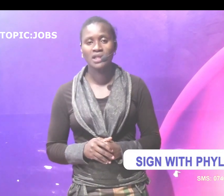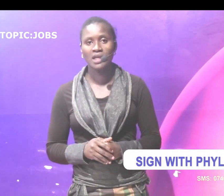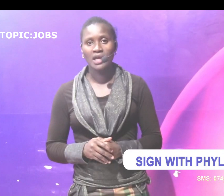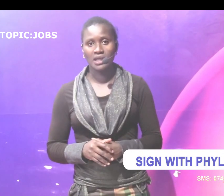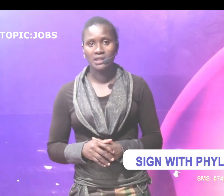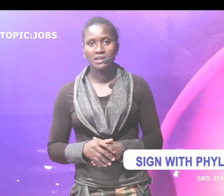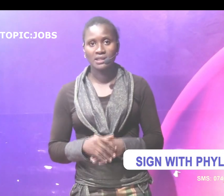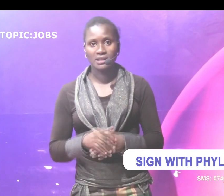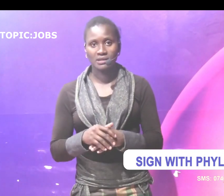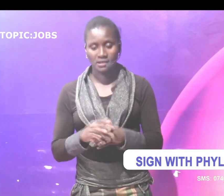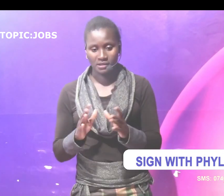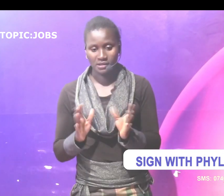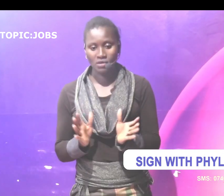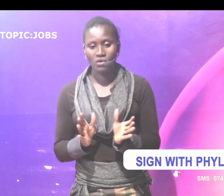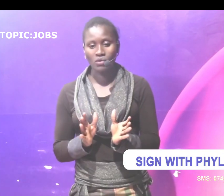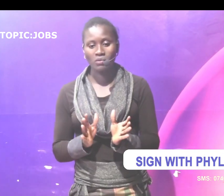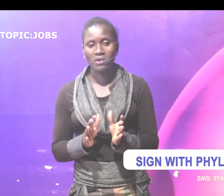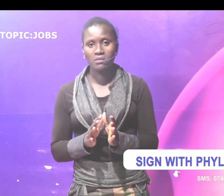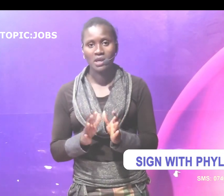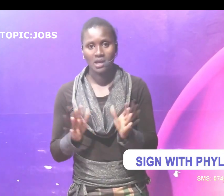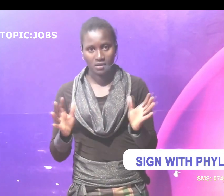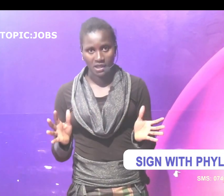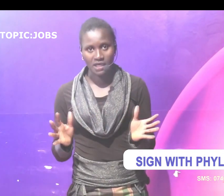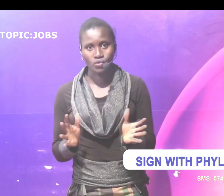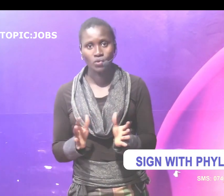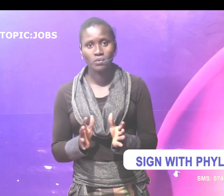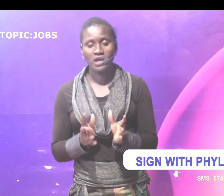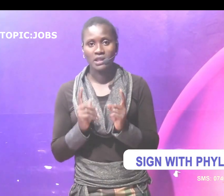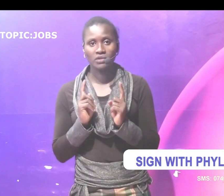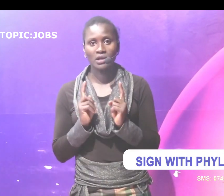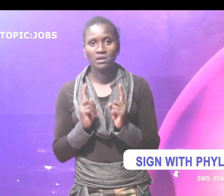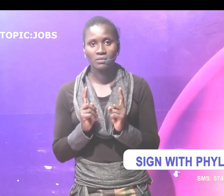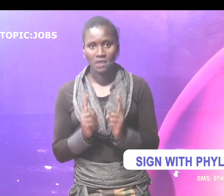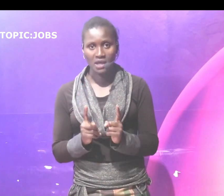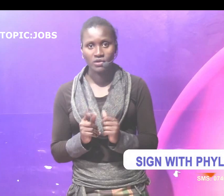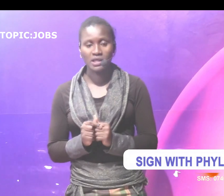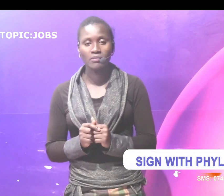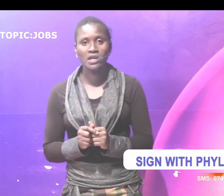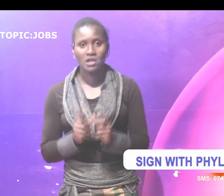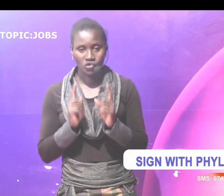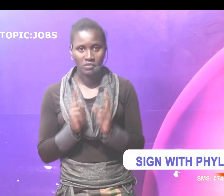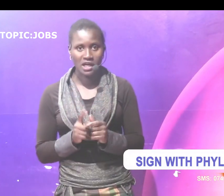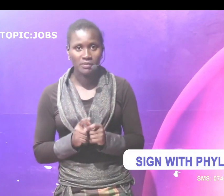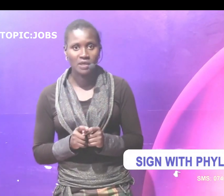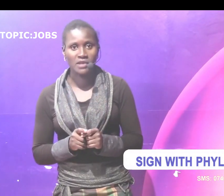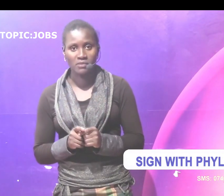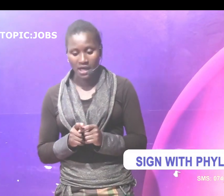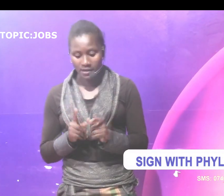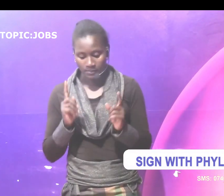and it is a single group, maybe large group, that you're agreeing on something to make up something become